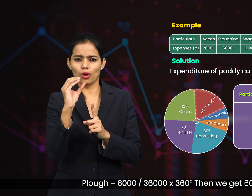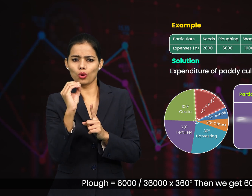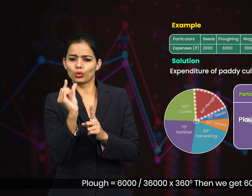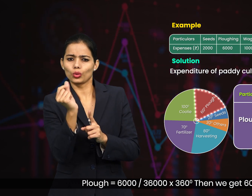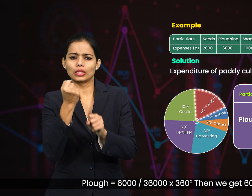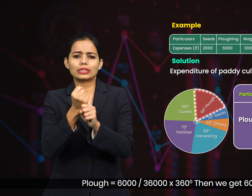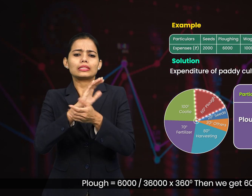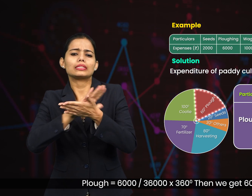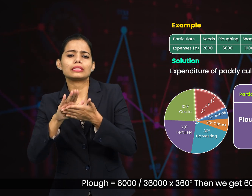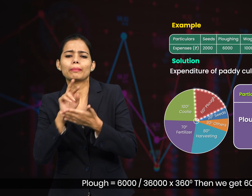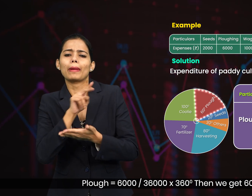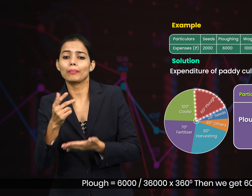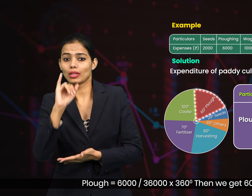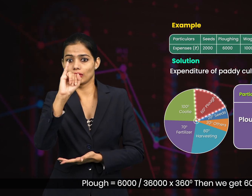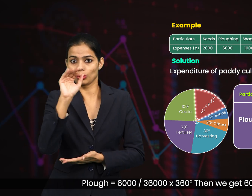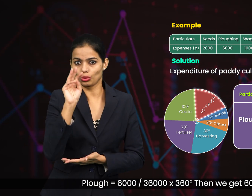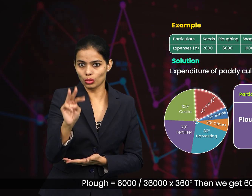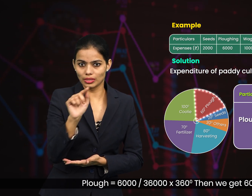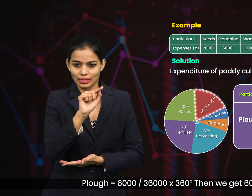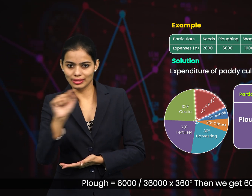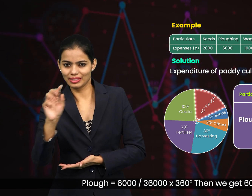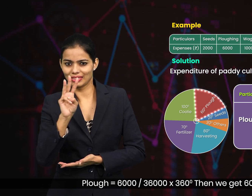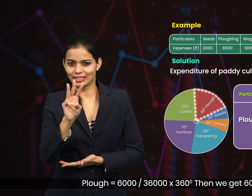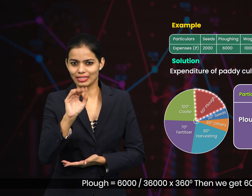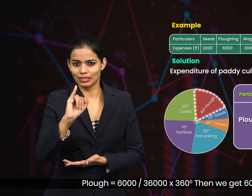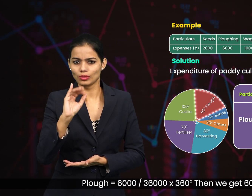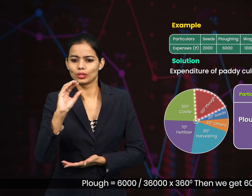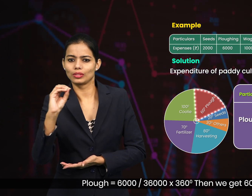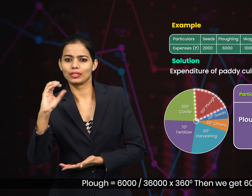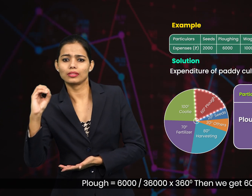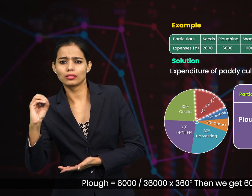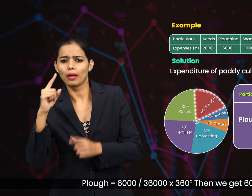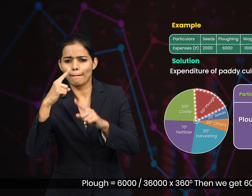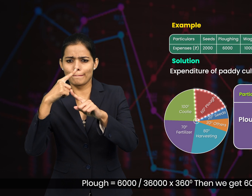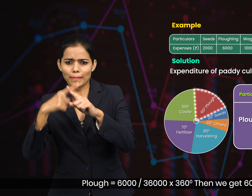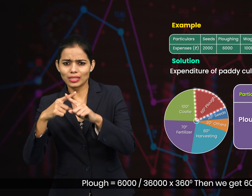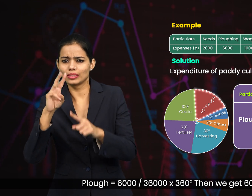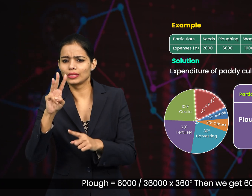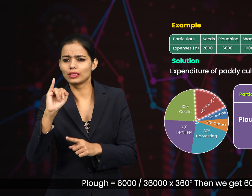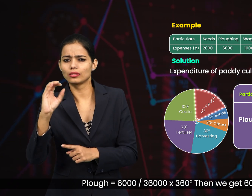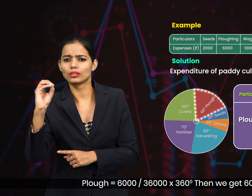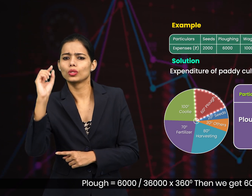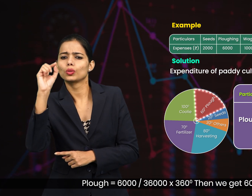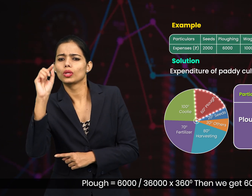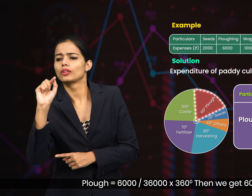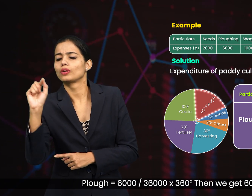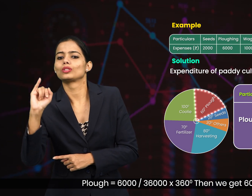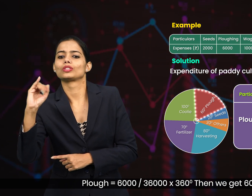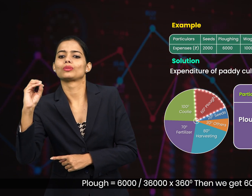Plow is equal to 6,000 by 36,000 into 360 degree. Then we get 60 degree.